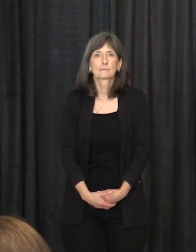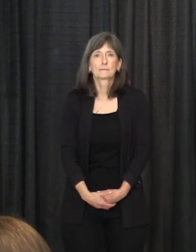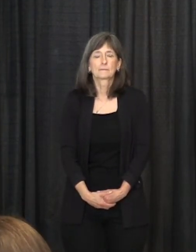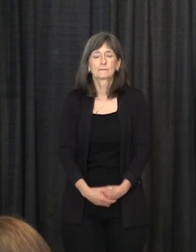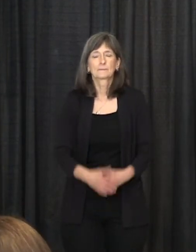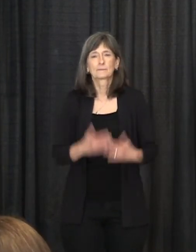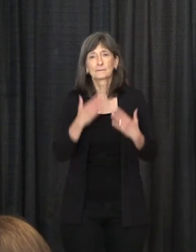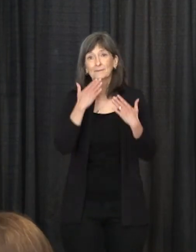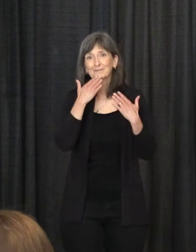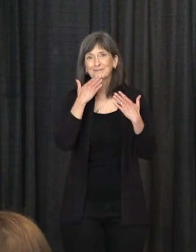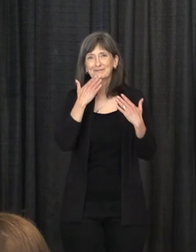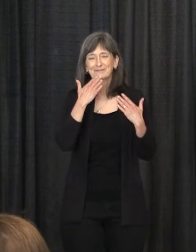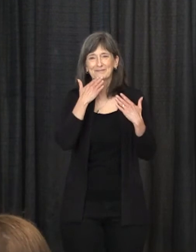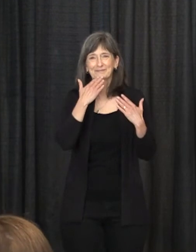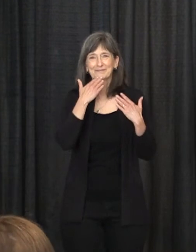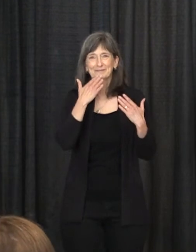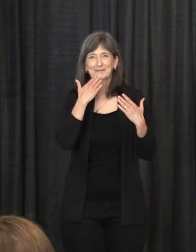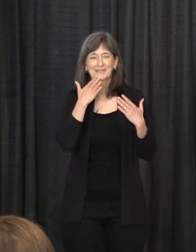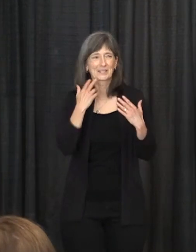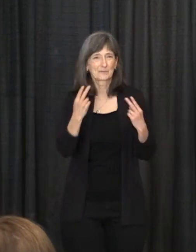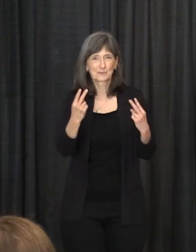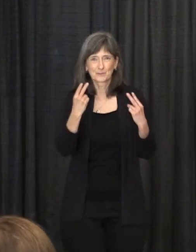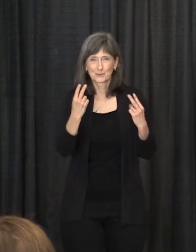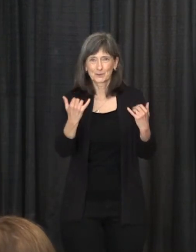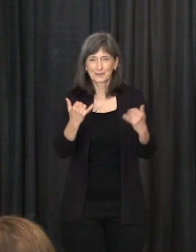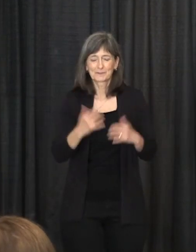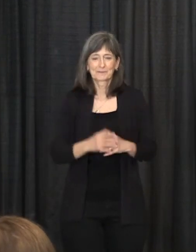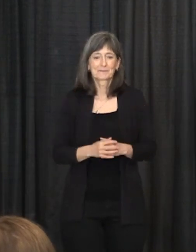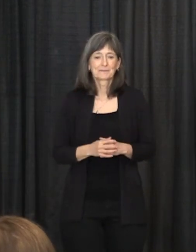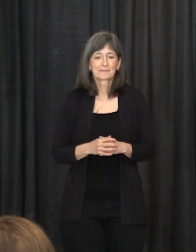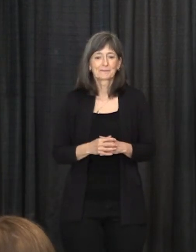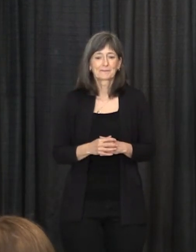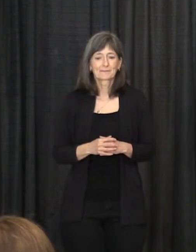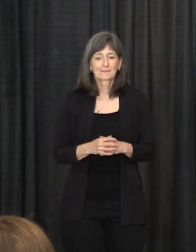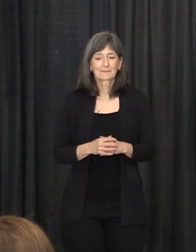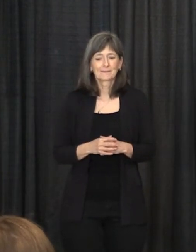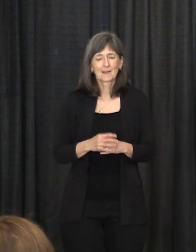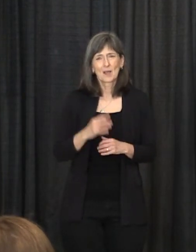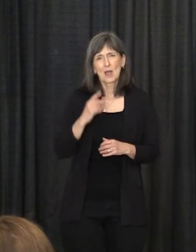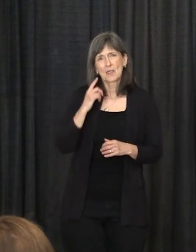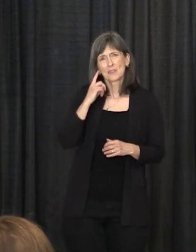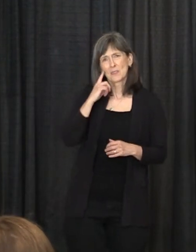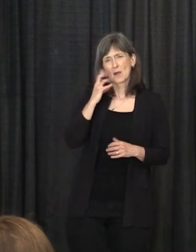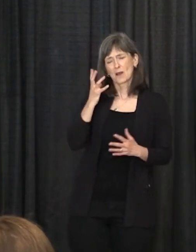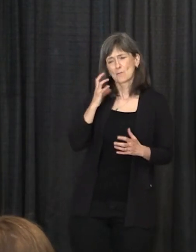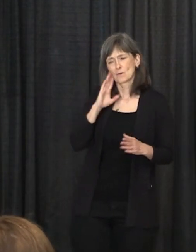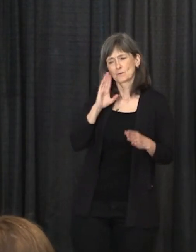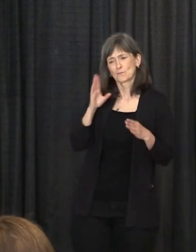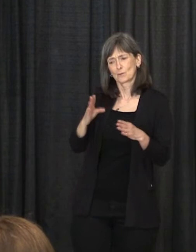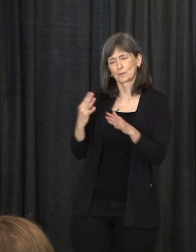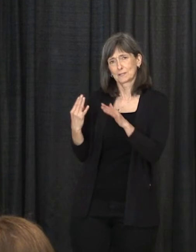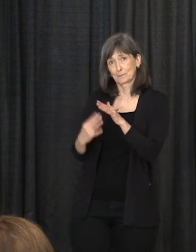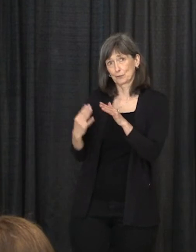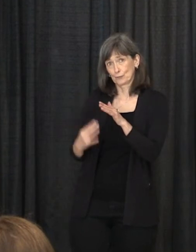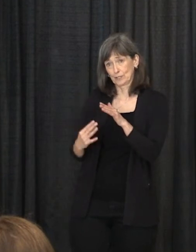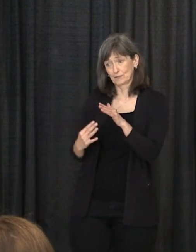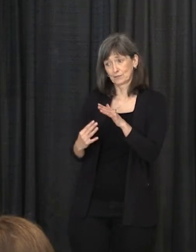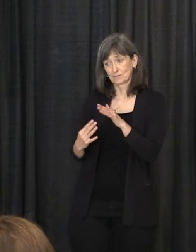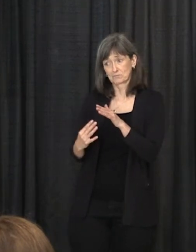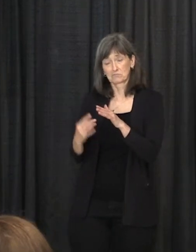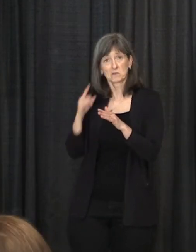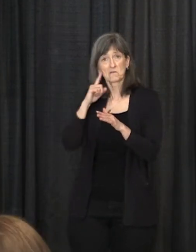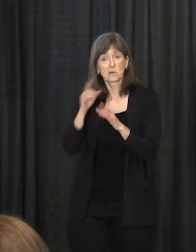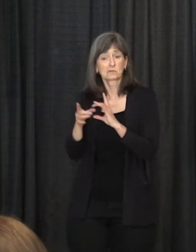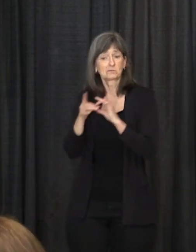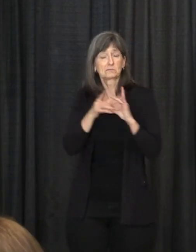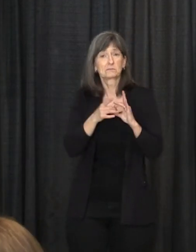Thank you very much, and thank you everyone for joining us today. I thought to highlight the importance of immigration for the technology and innovation